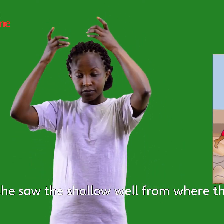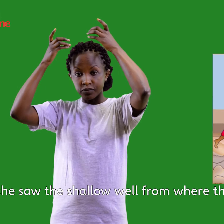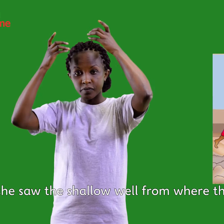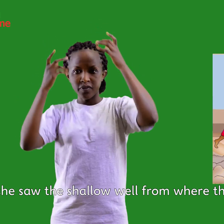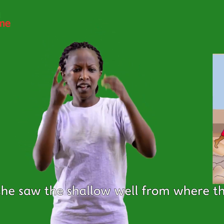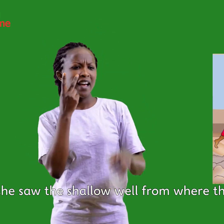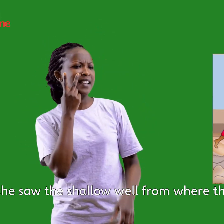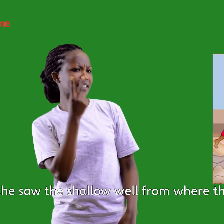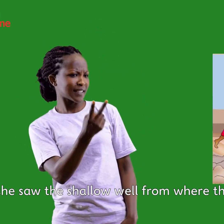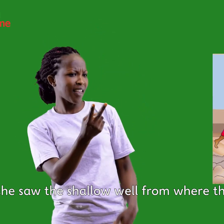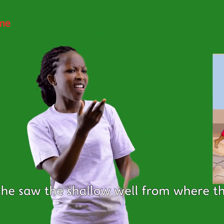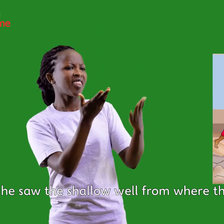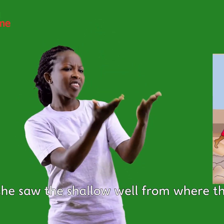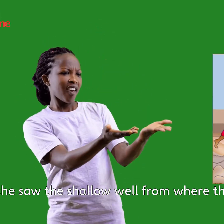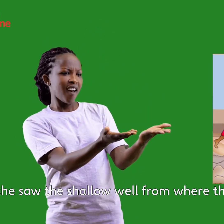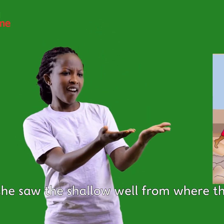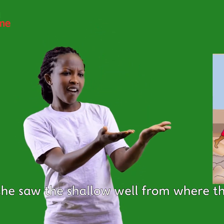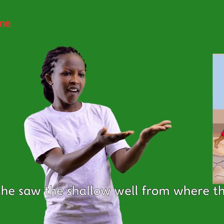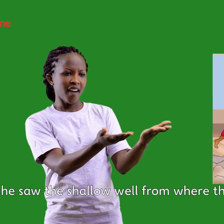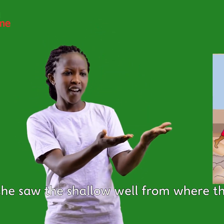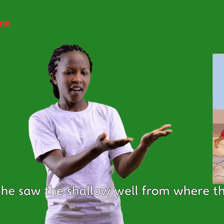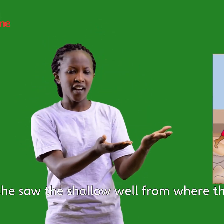Soon she saw the shallow well from where they fetched water.